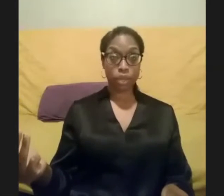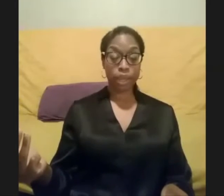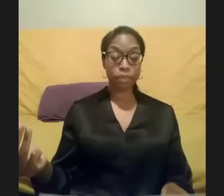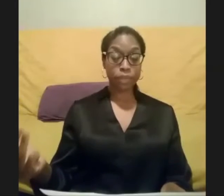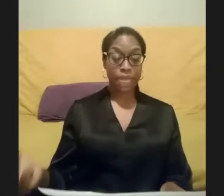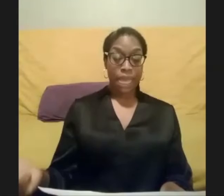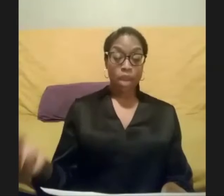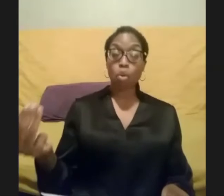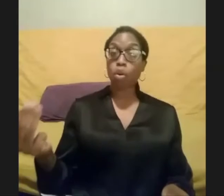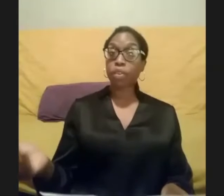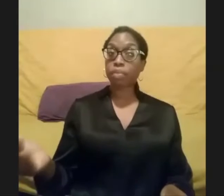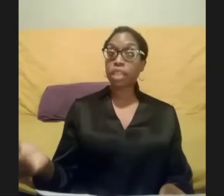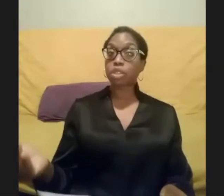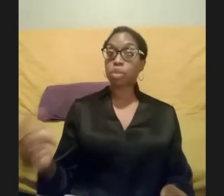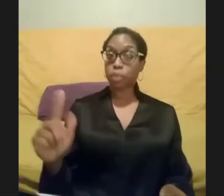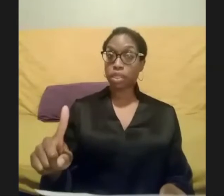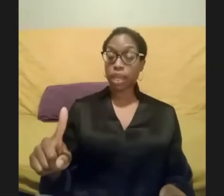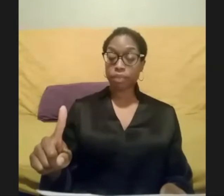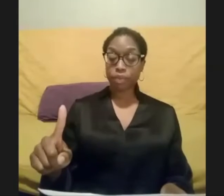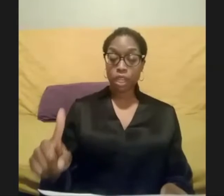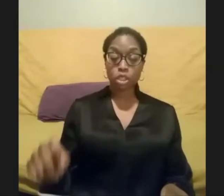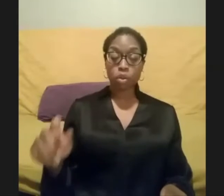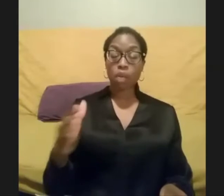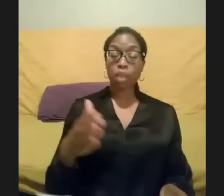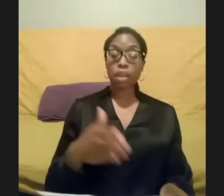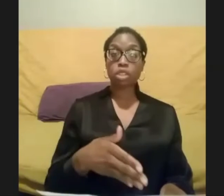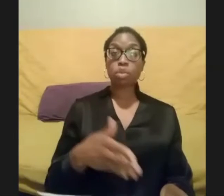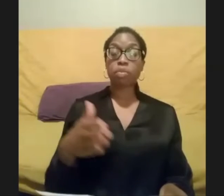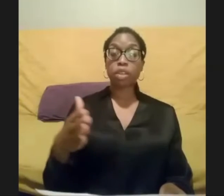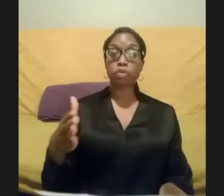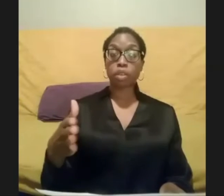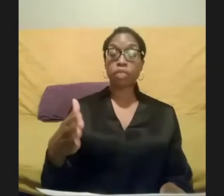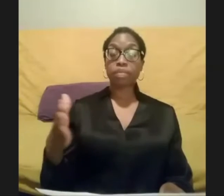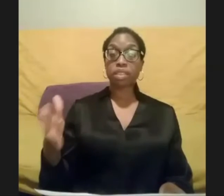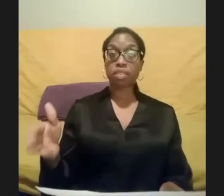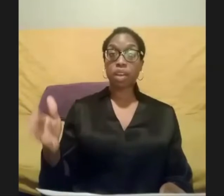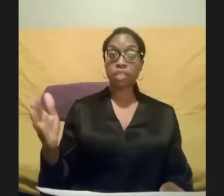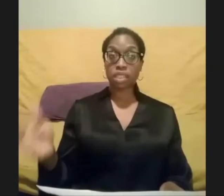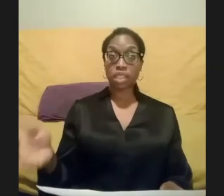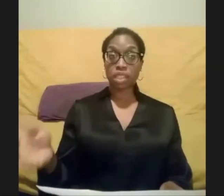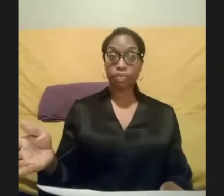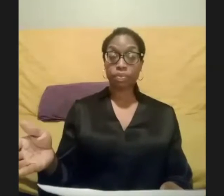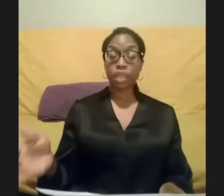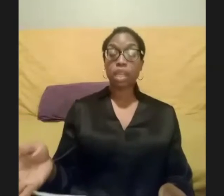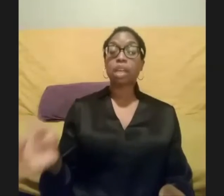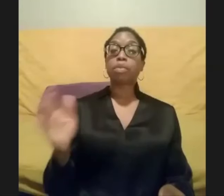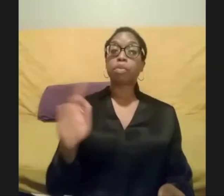okay? Or family history per se. So we're now recommending a screening from age 45 to 75 as a standard. For